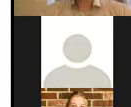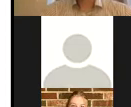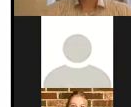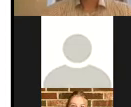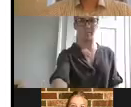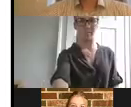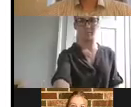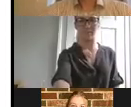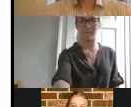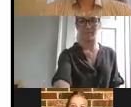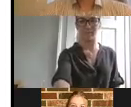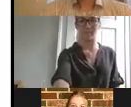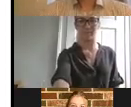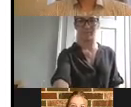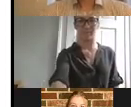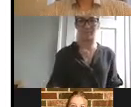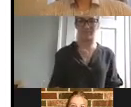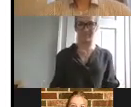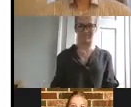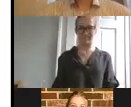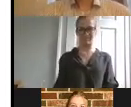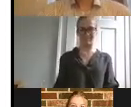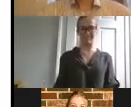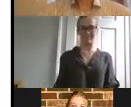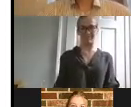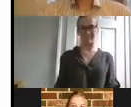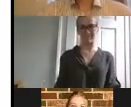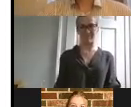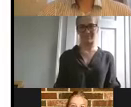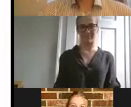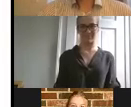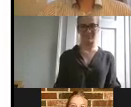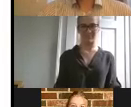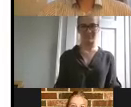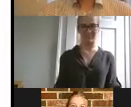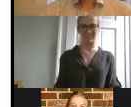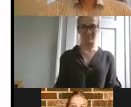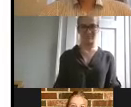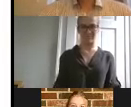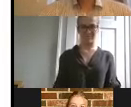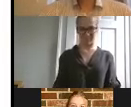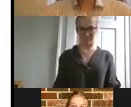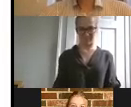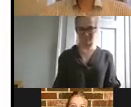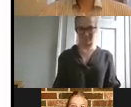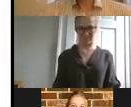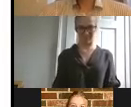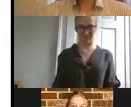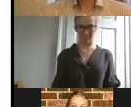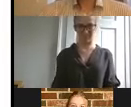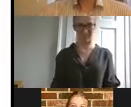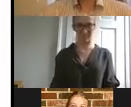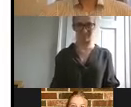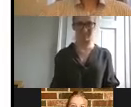have we had you? Have we had you down? I don't know, audience. Have you read Camden? I read